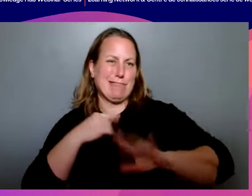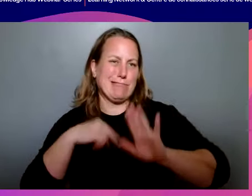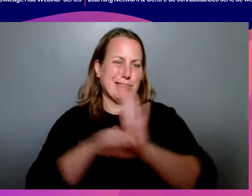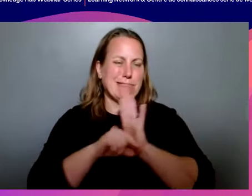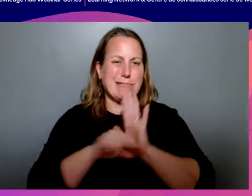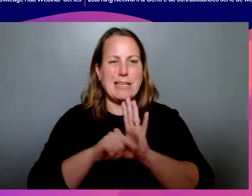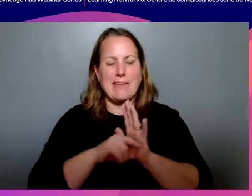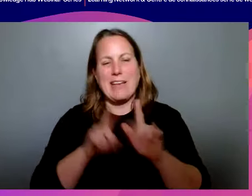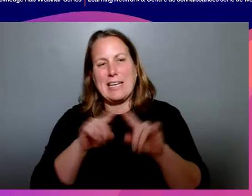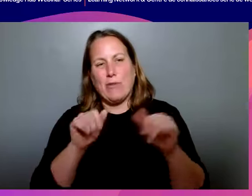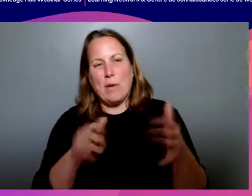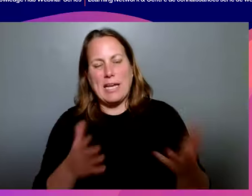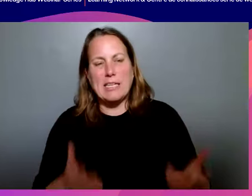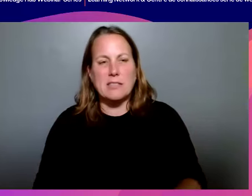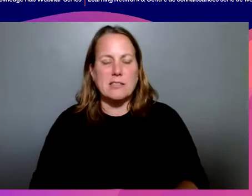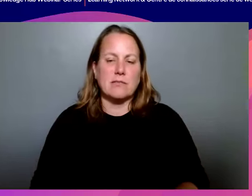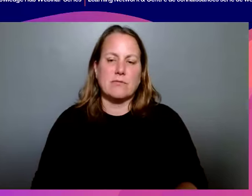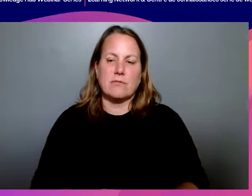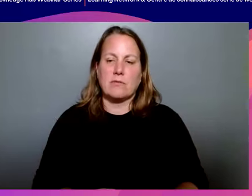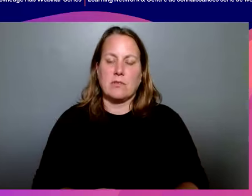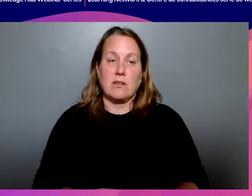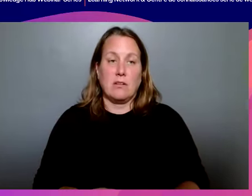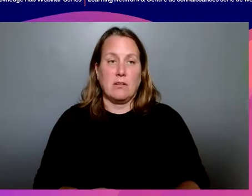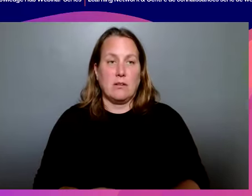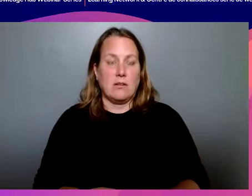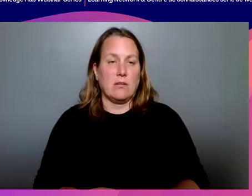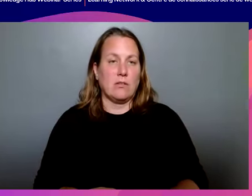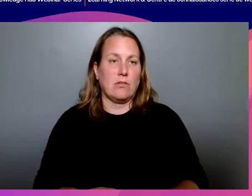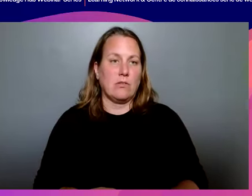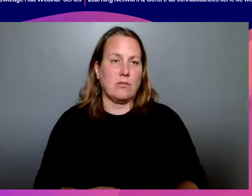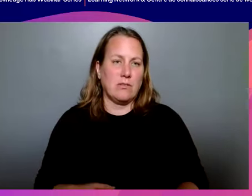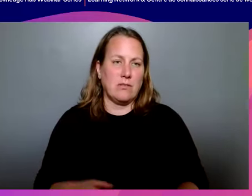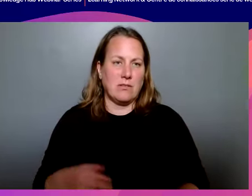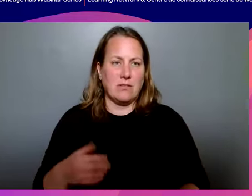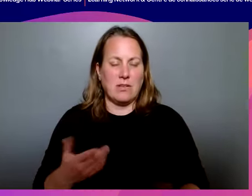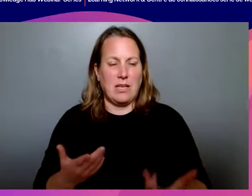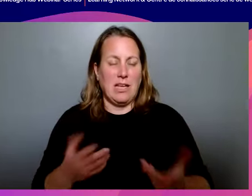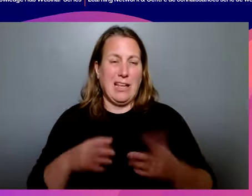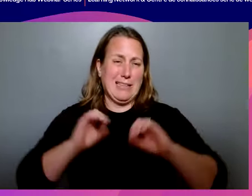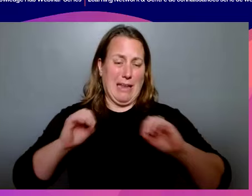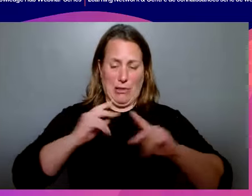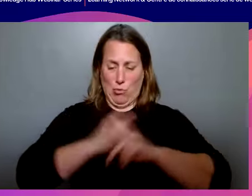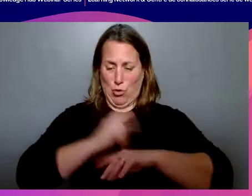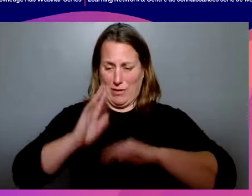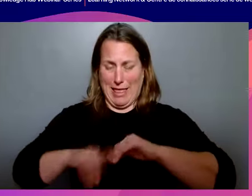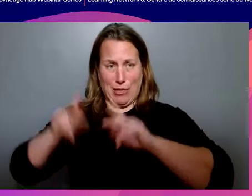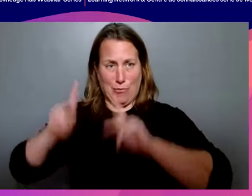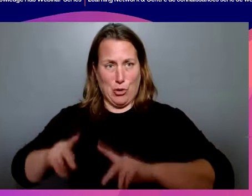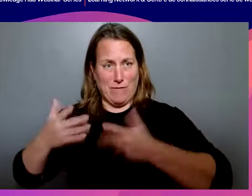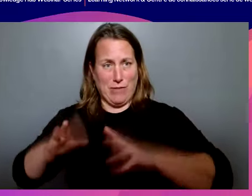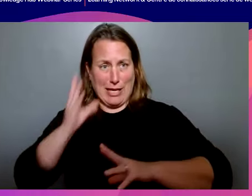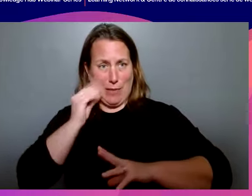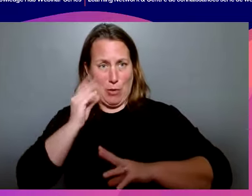the marginalized person in the room who then also has to speak up when harm is being caused.